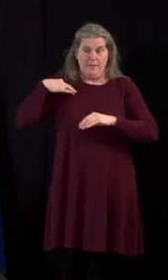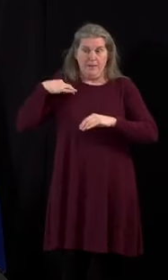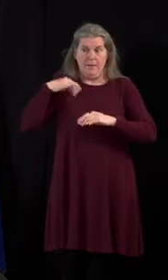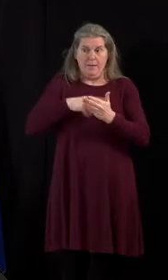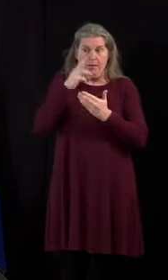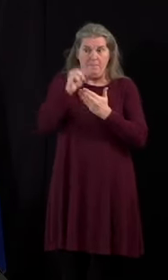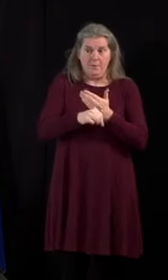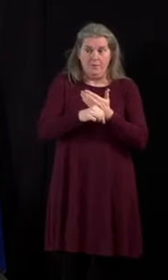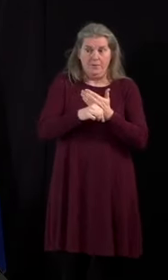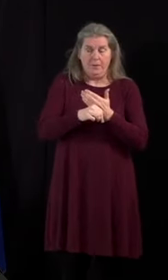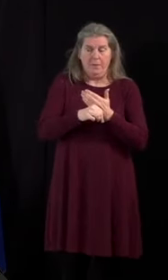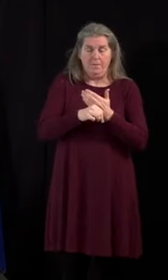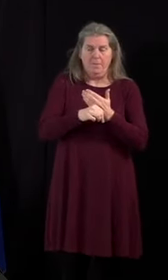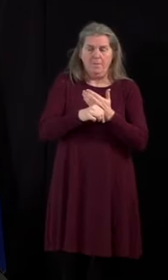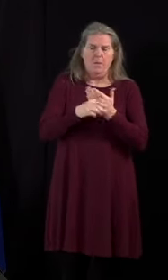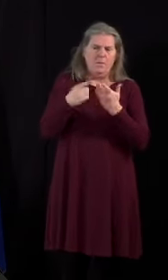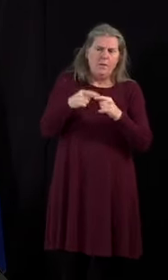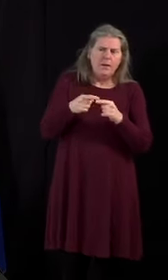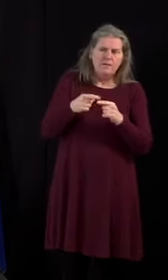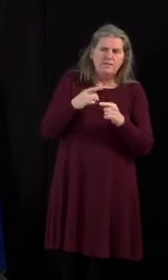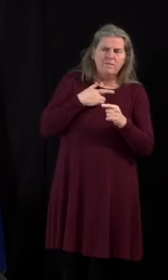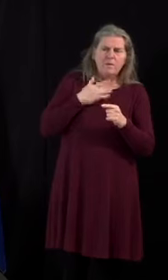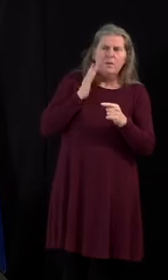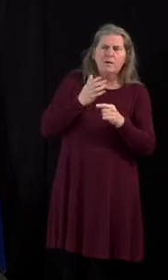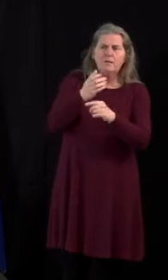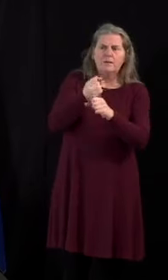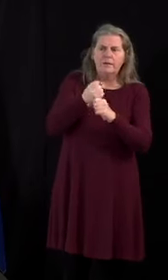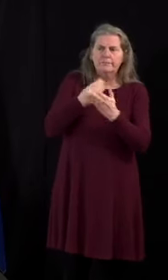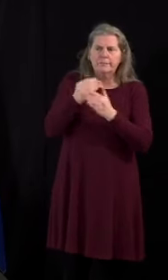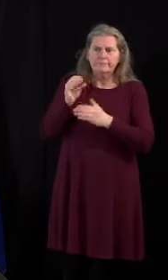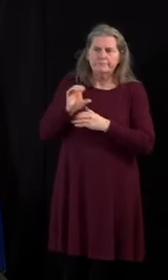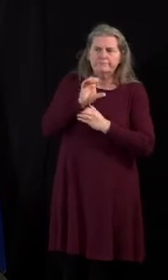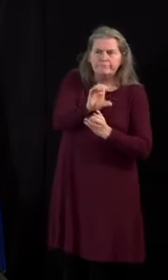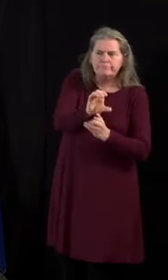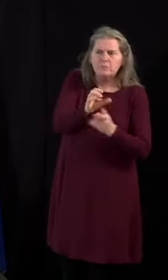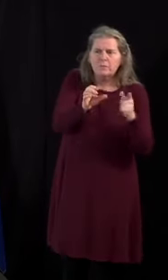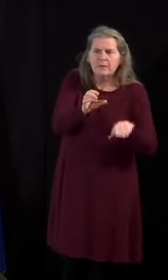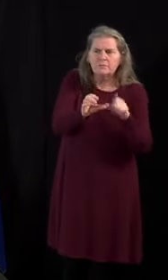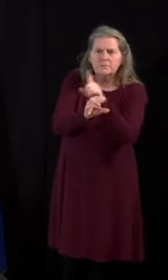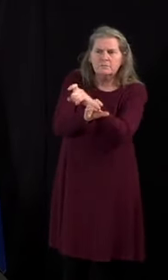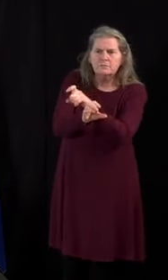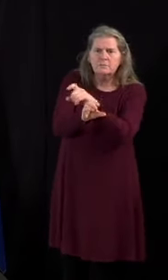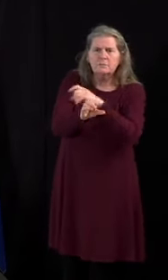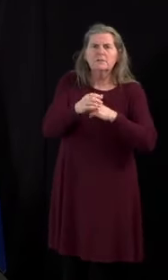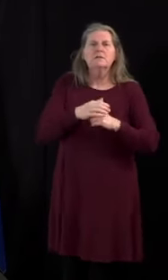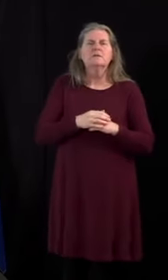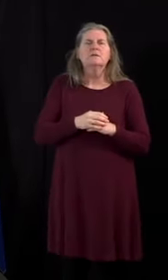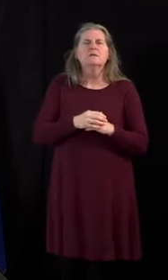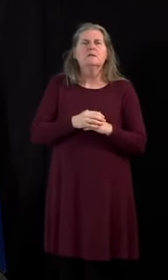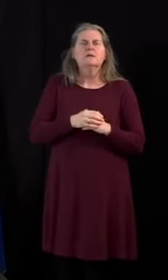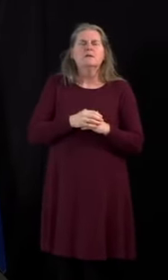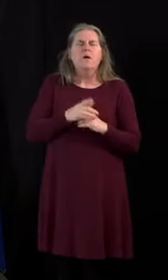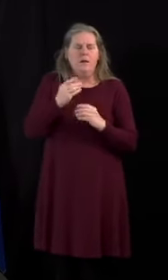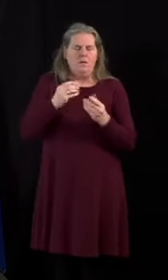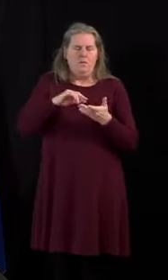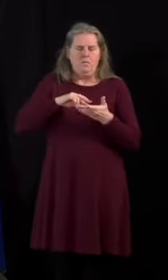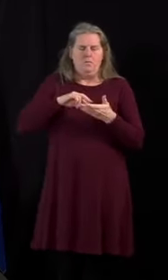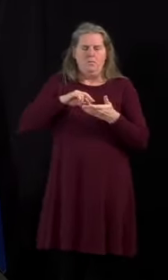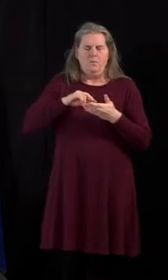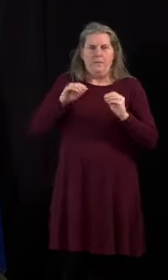as the forms are available, when would they be able to sort of expect money in their bank account? John, maybe I'll just